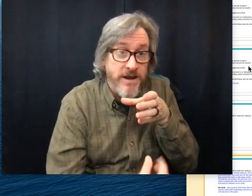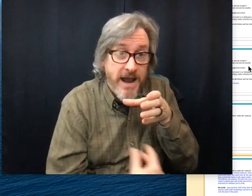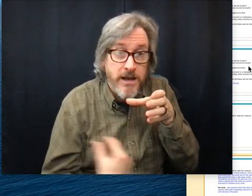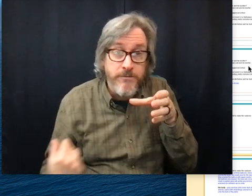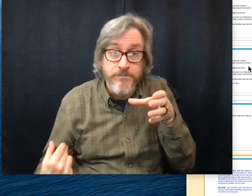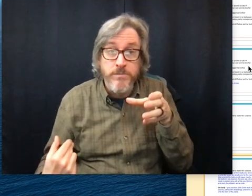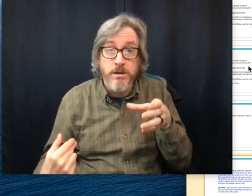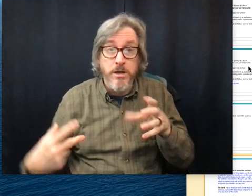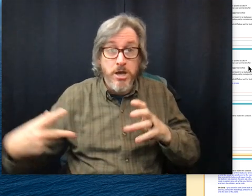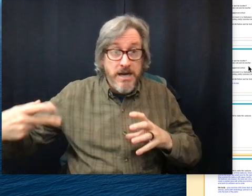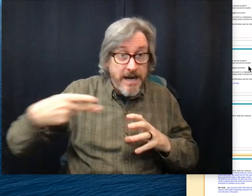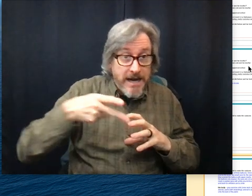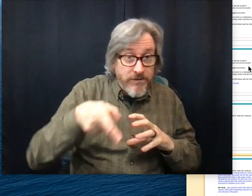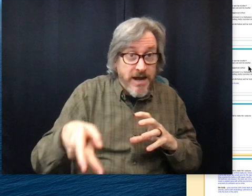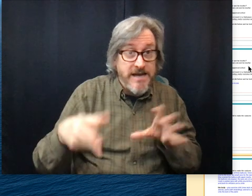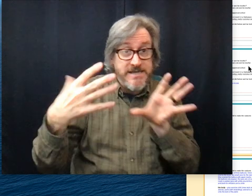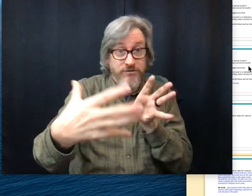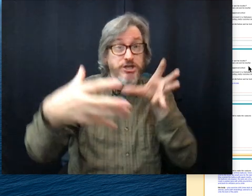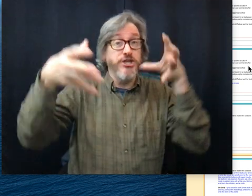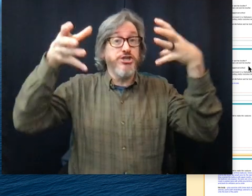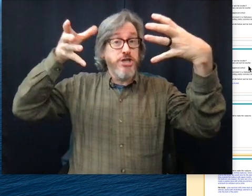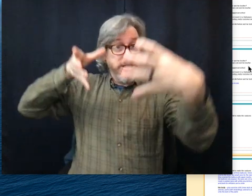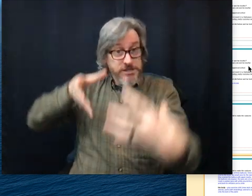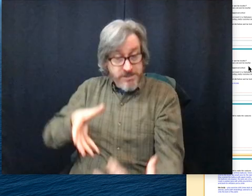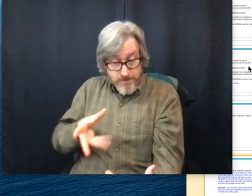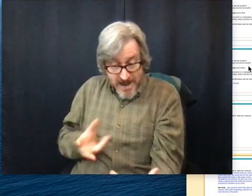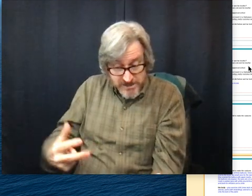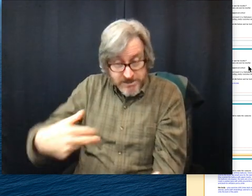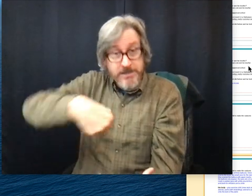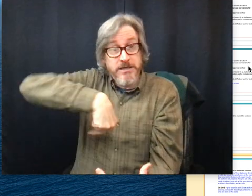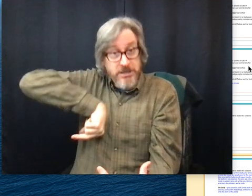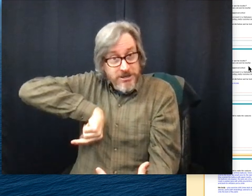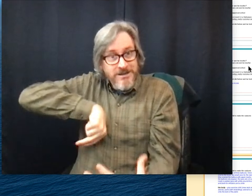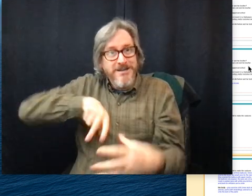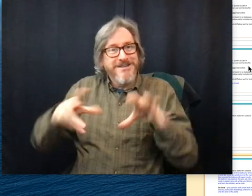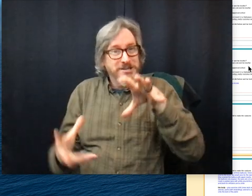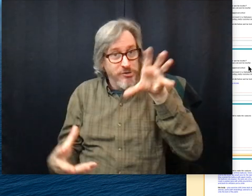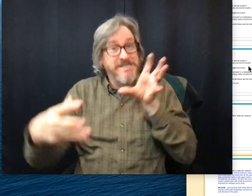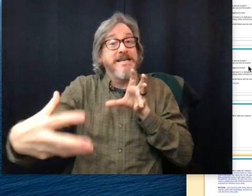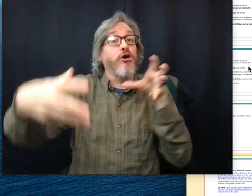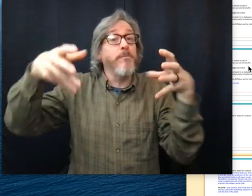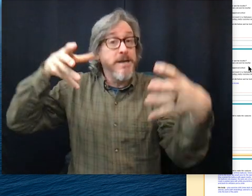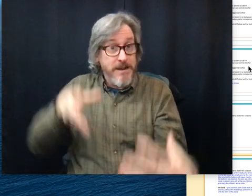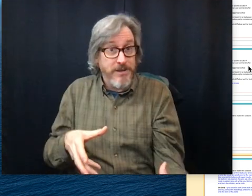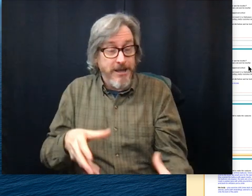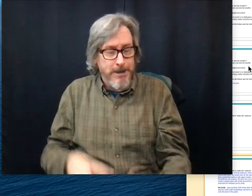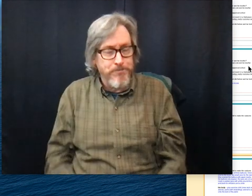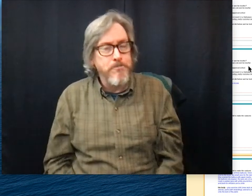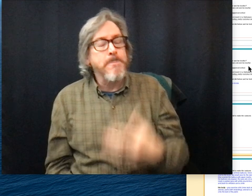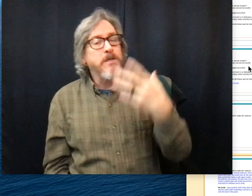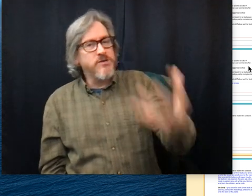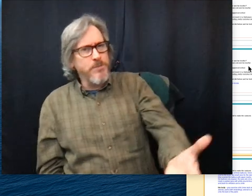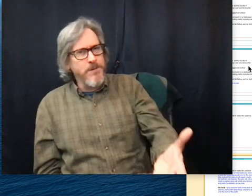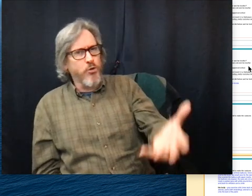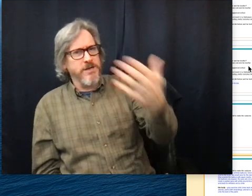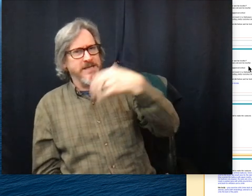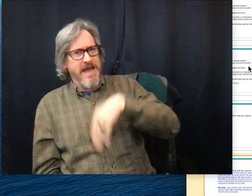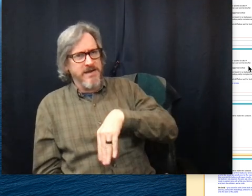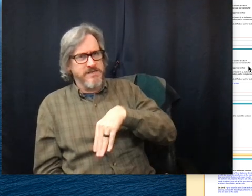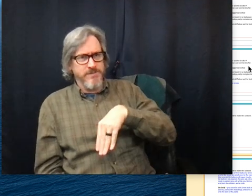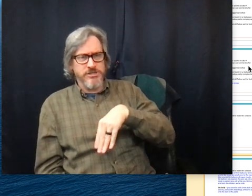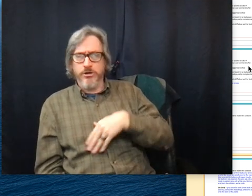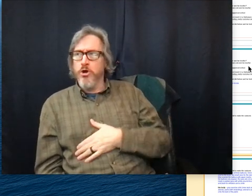out the neck, cutting out the eyes. If she changes the mask, you'll see her manipulate it. This will become